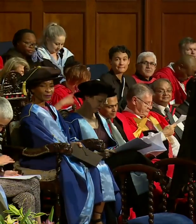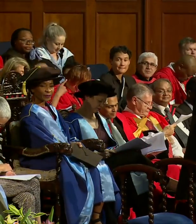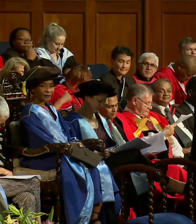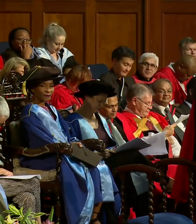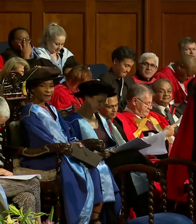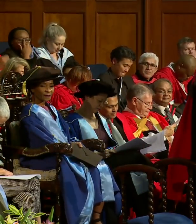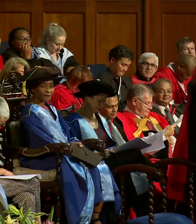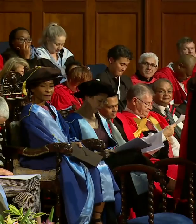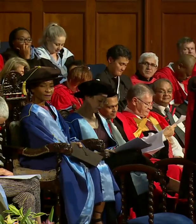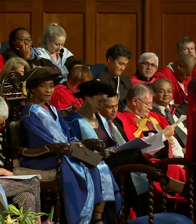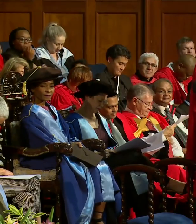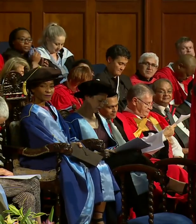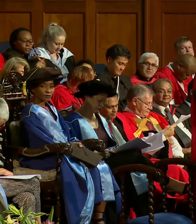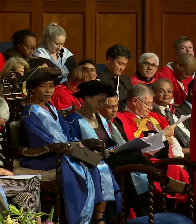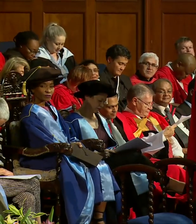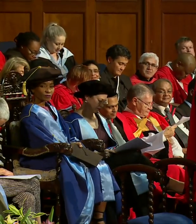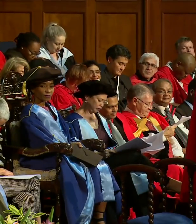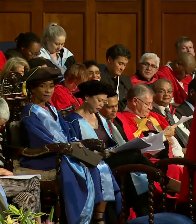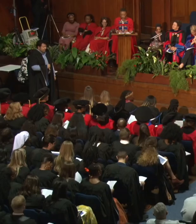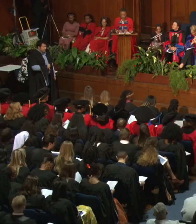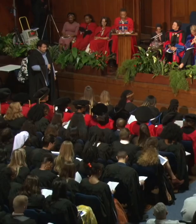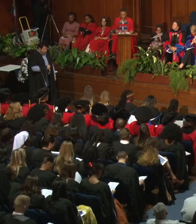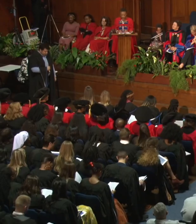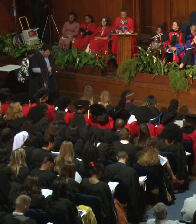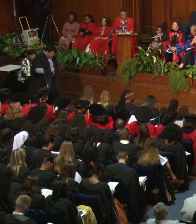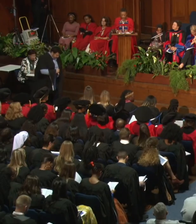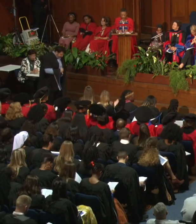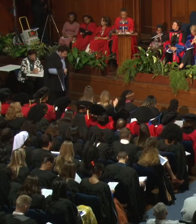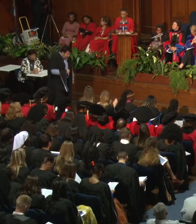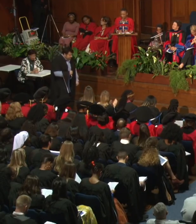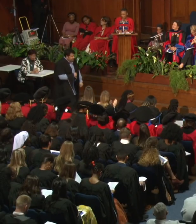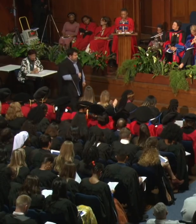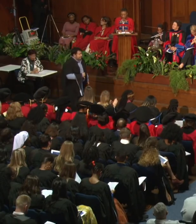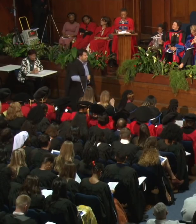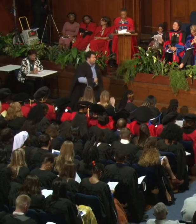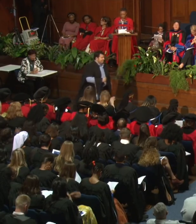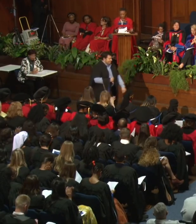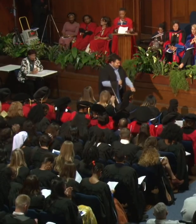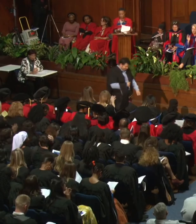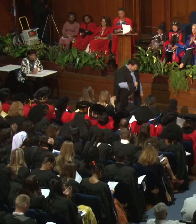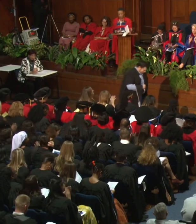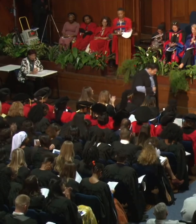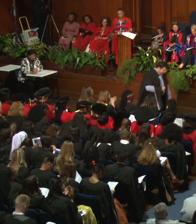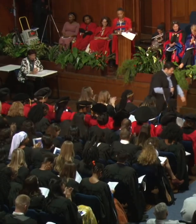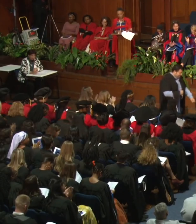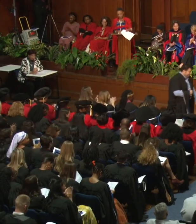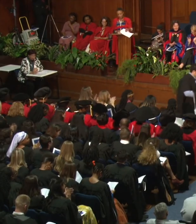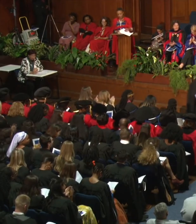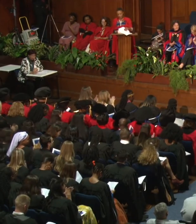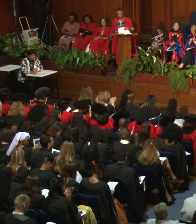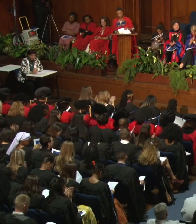For the postgraduate diploma in educational technology, Mohammed Abdullahi Ahmed.